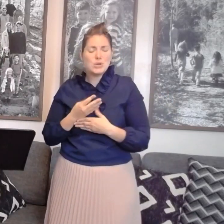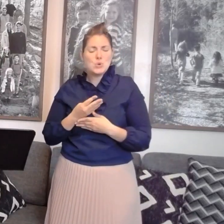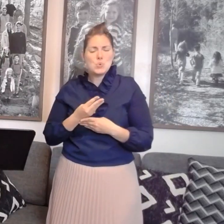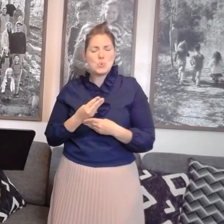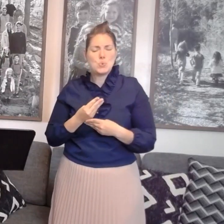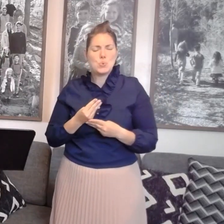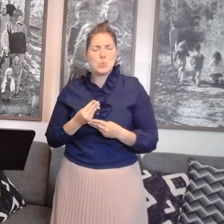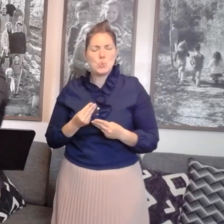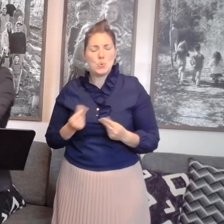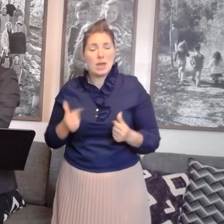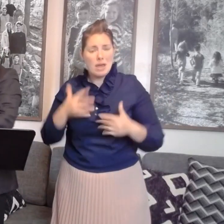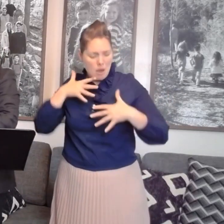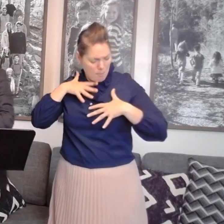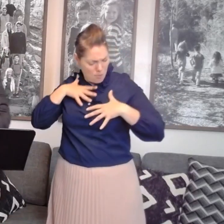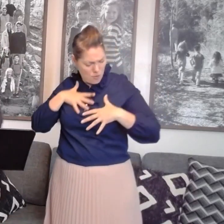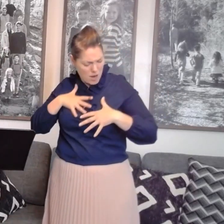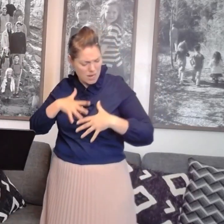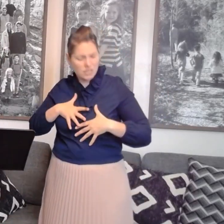Let Him take that depression.